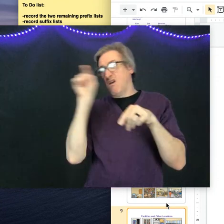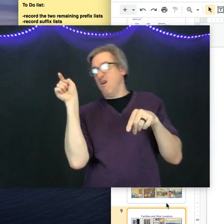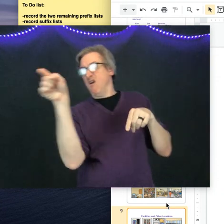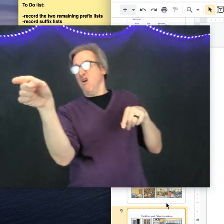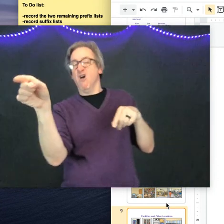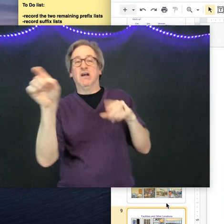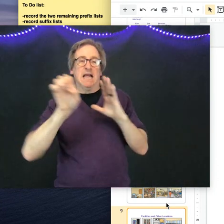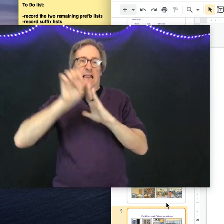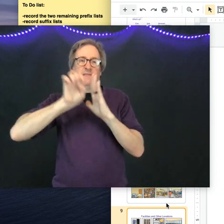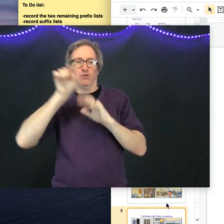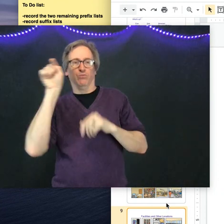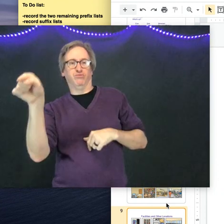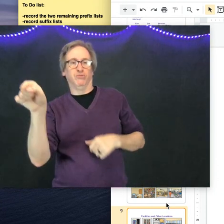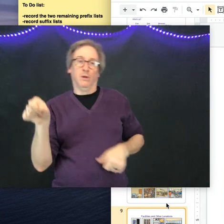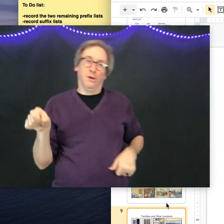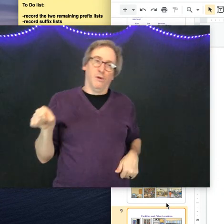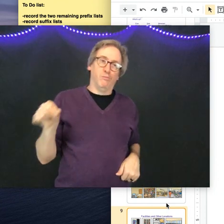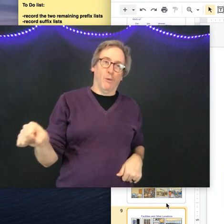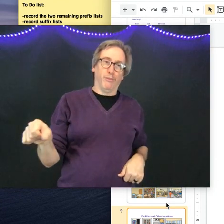sense.